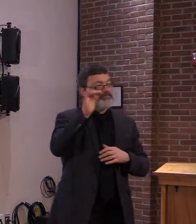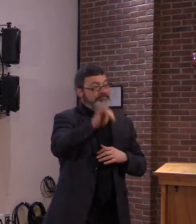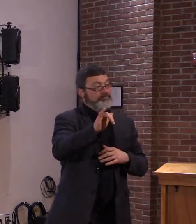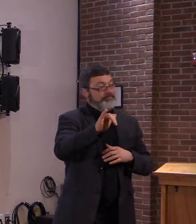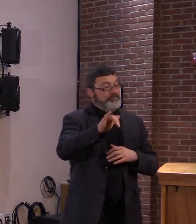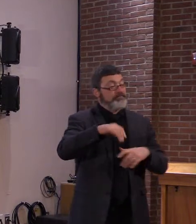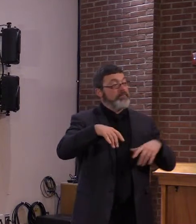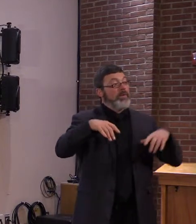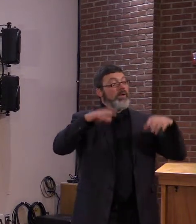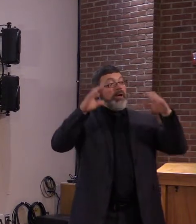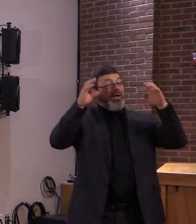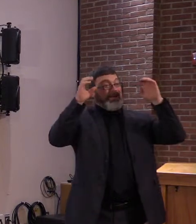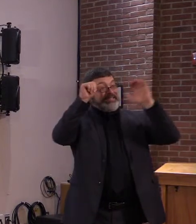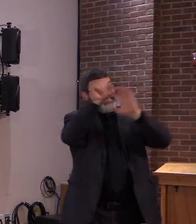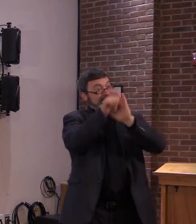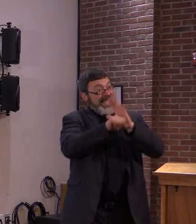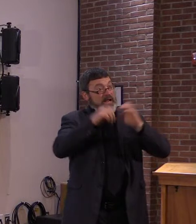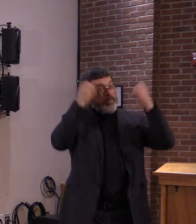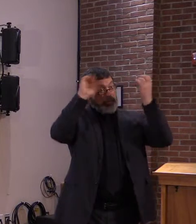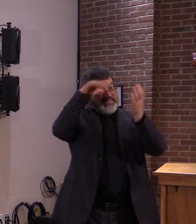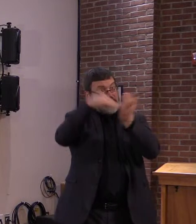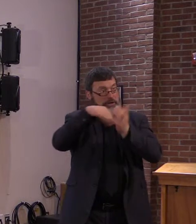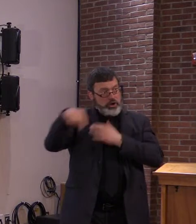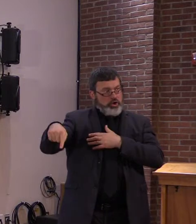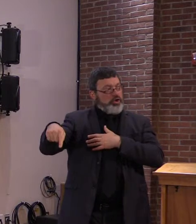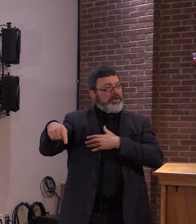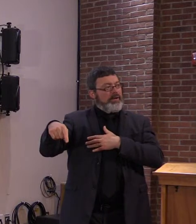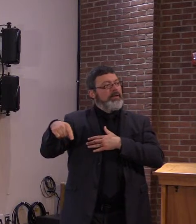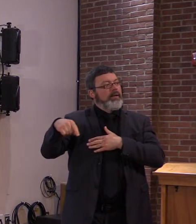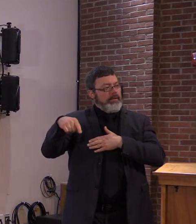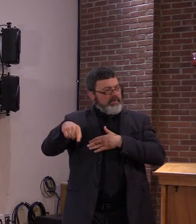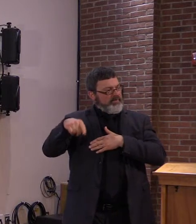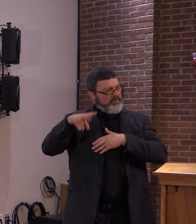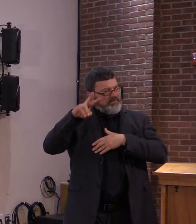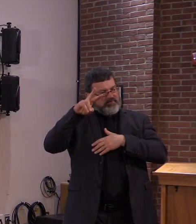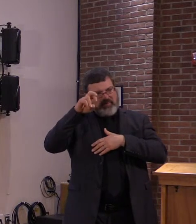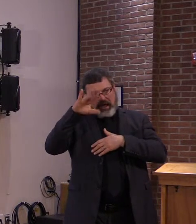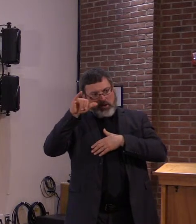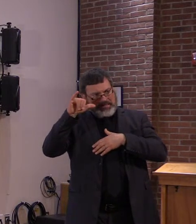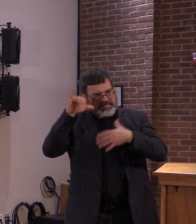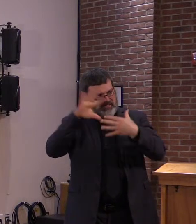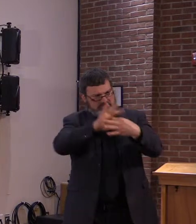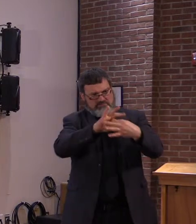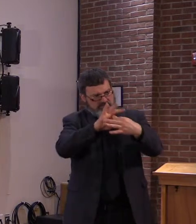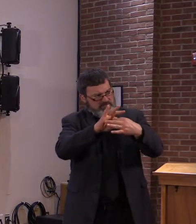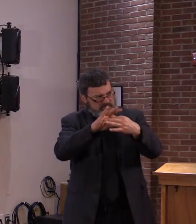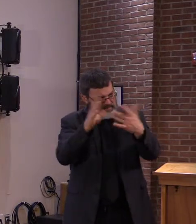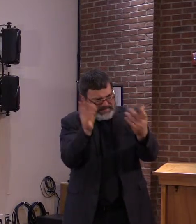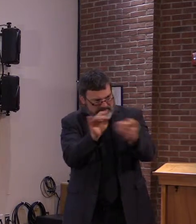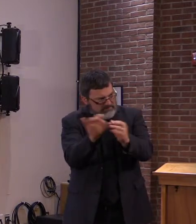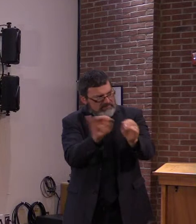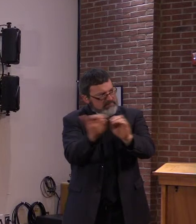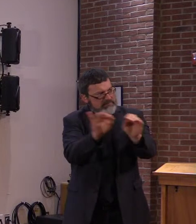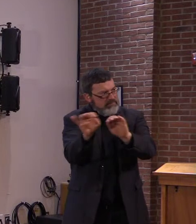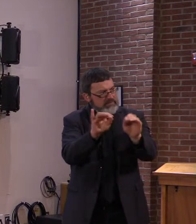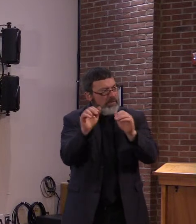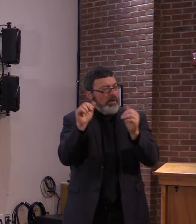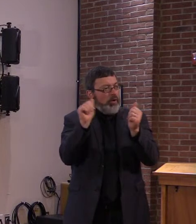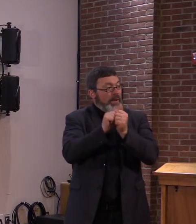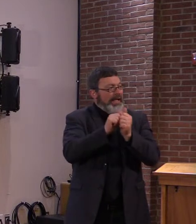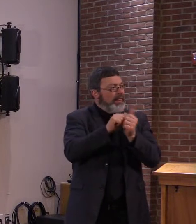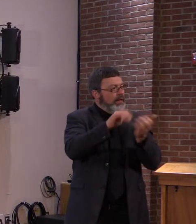As far as the mask wearing is concerned, there's more and more chatter about now that people who recovered are